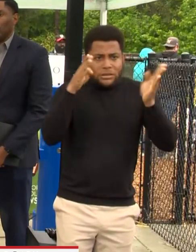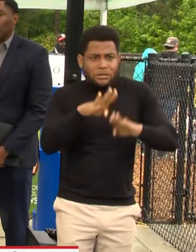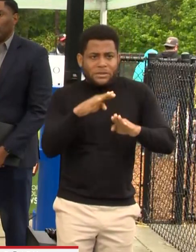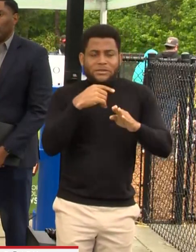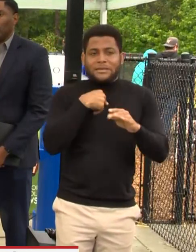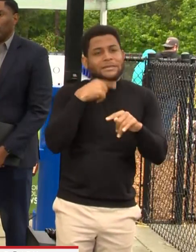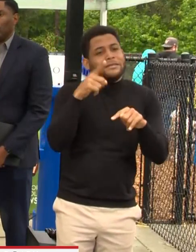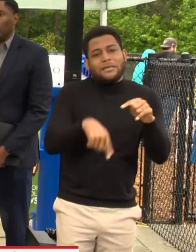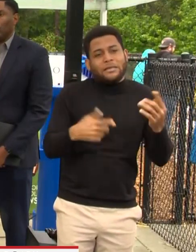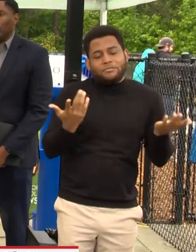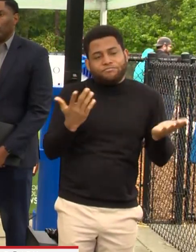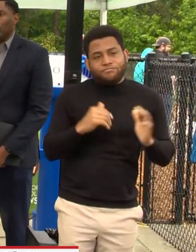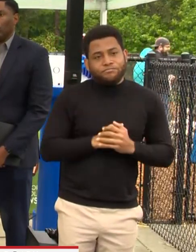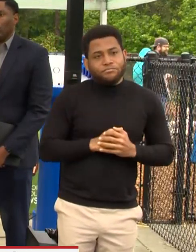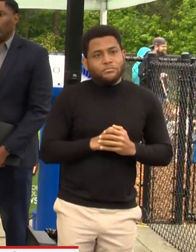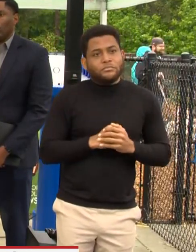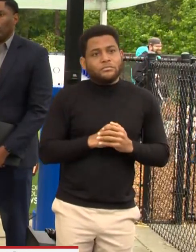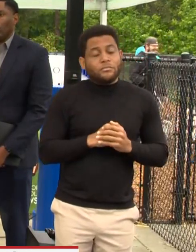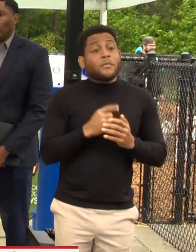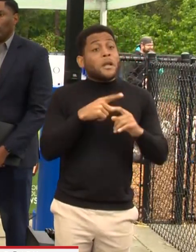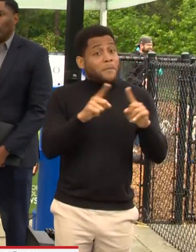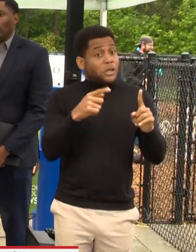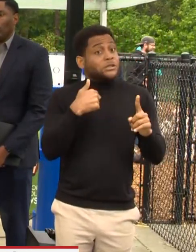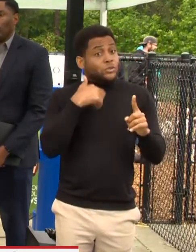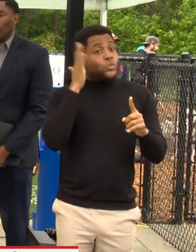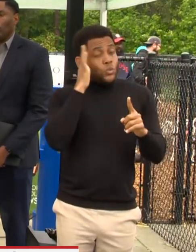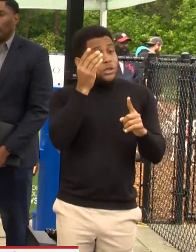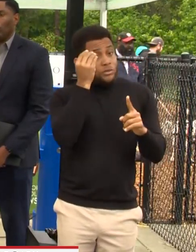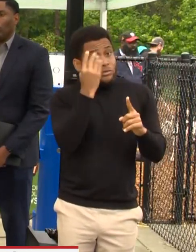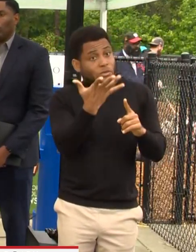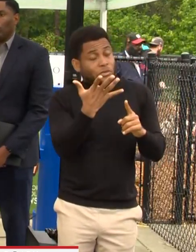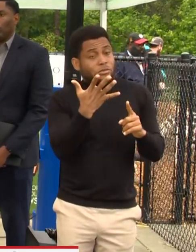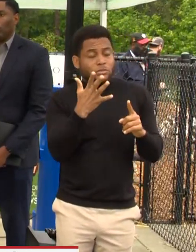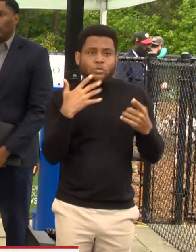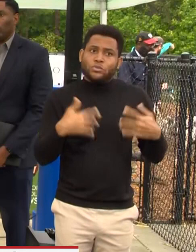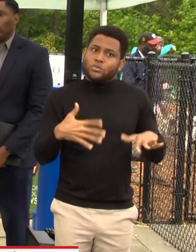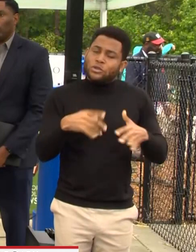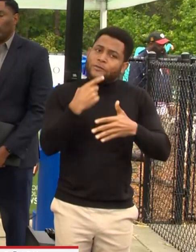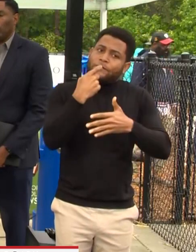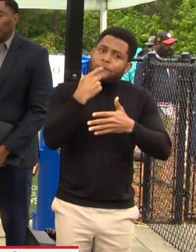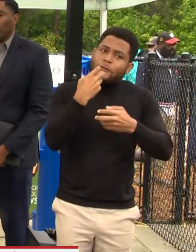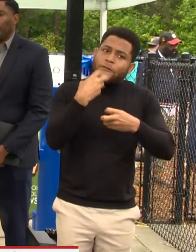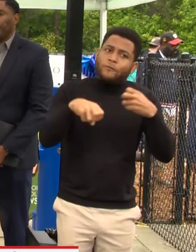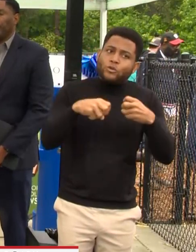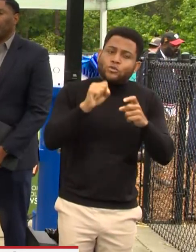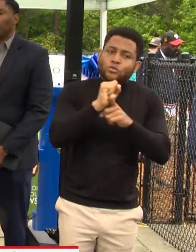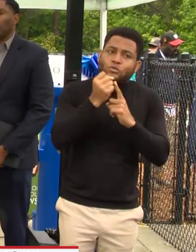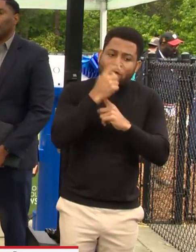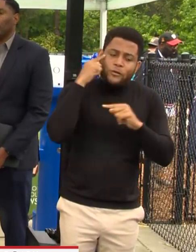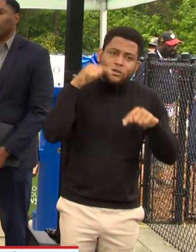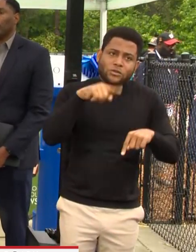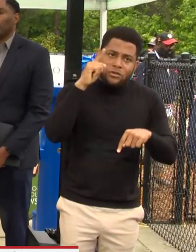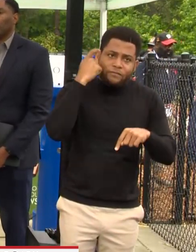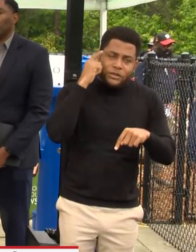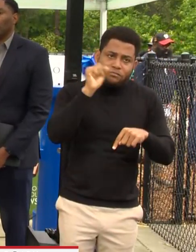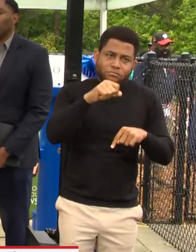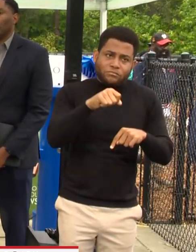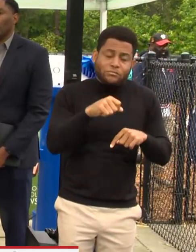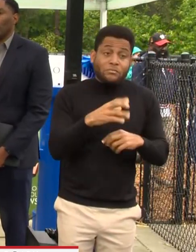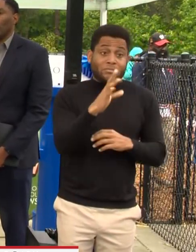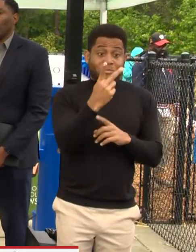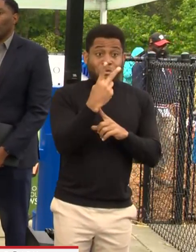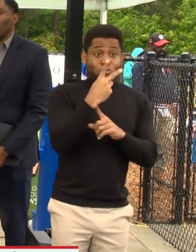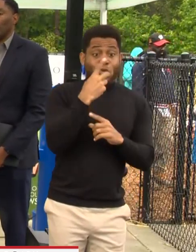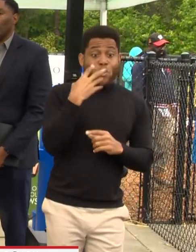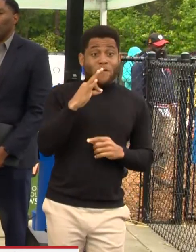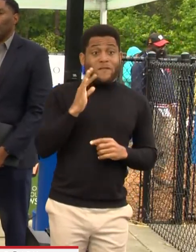that we had a very tough situation in the government. We had 2 of our employees that were